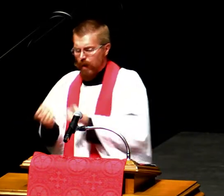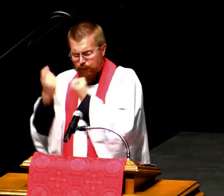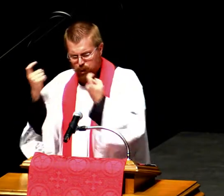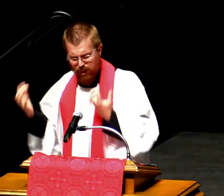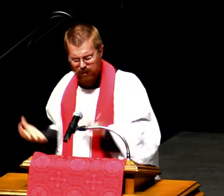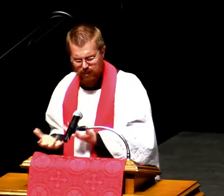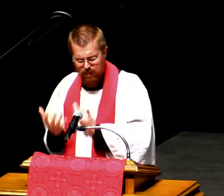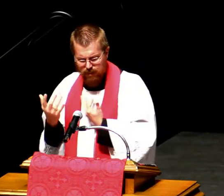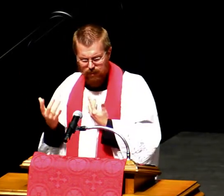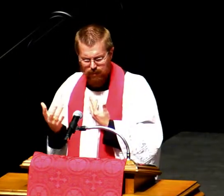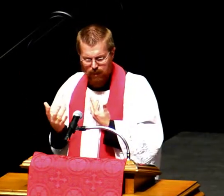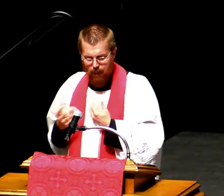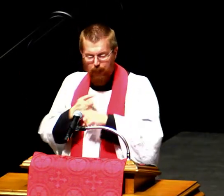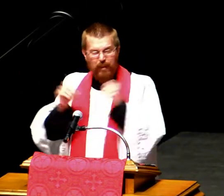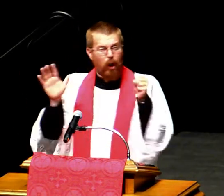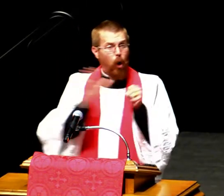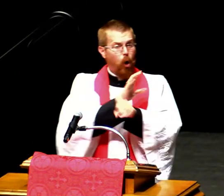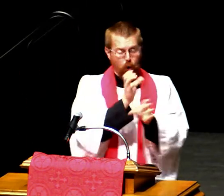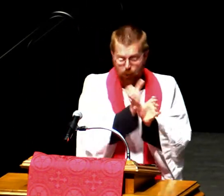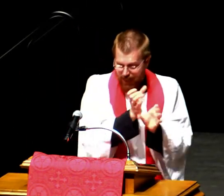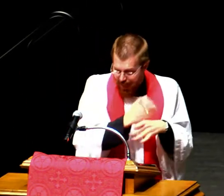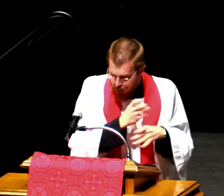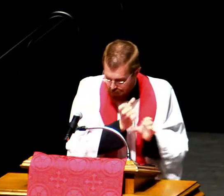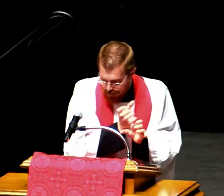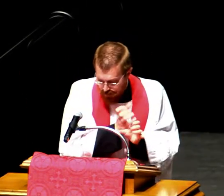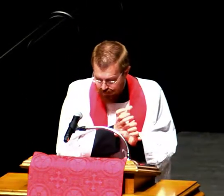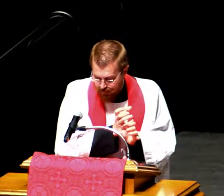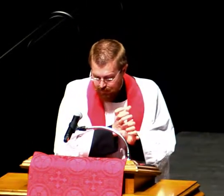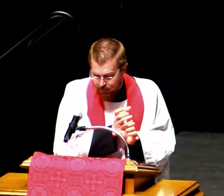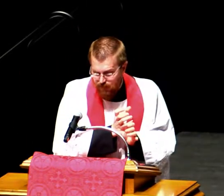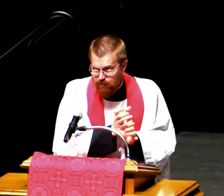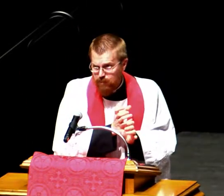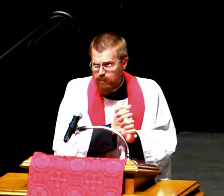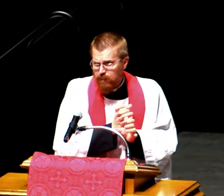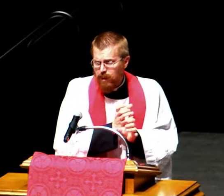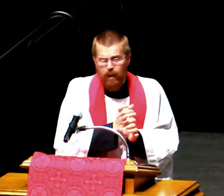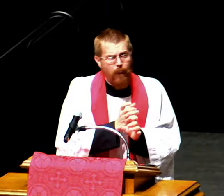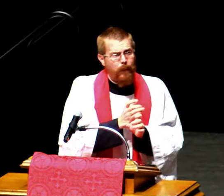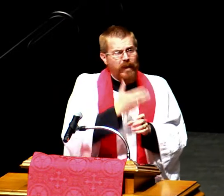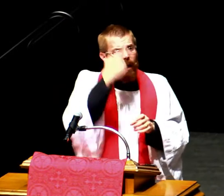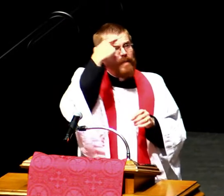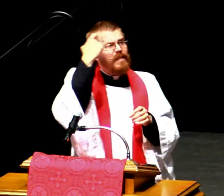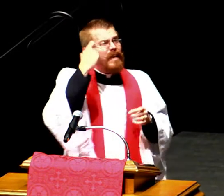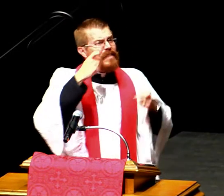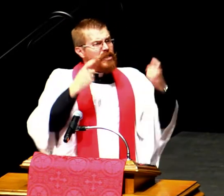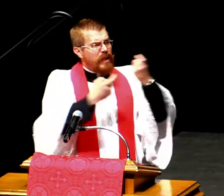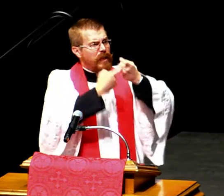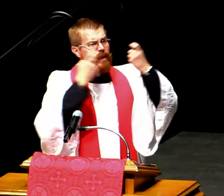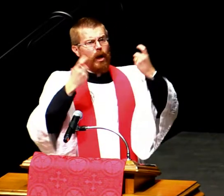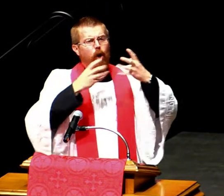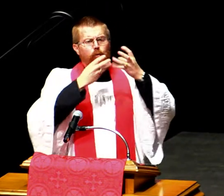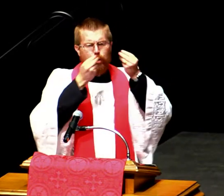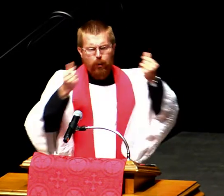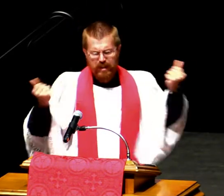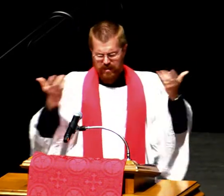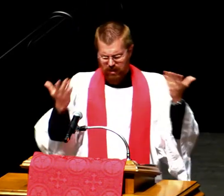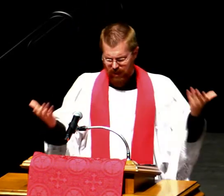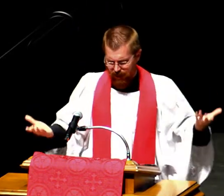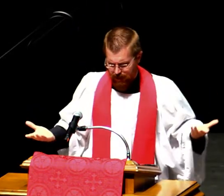corruption, but the whole creation. Because sin ruins things.